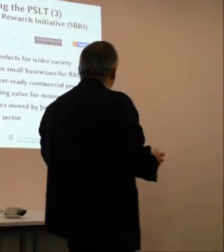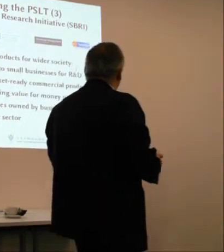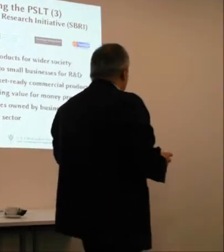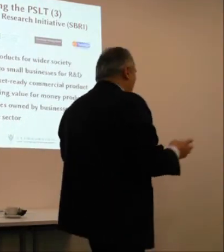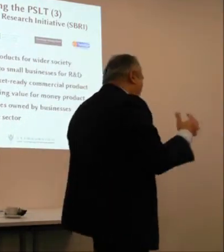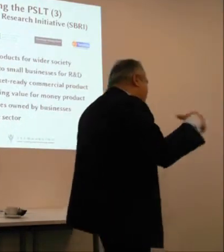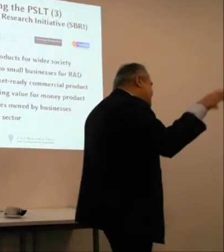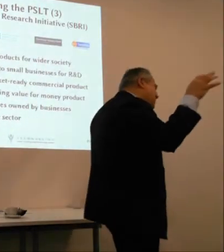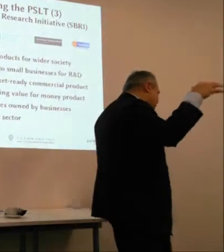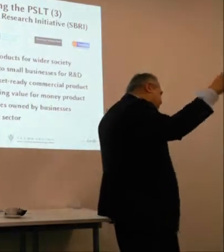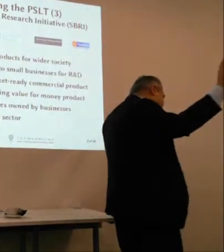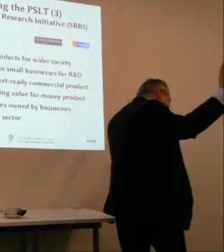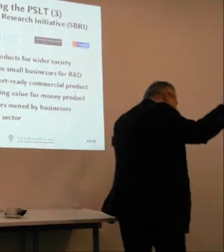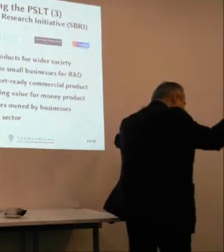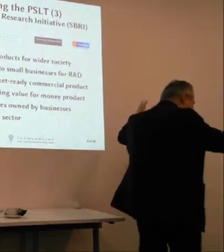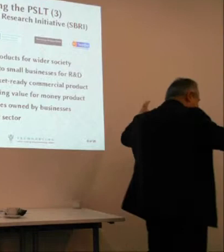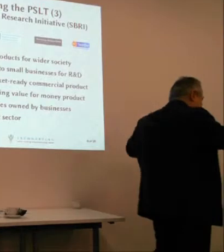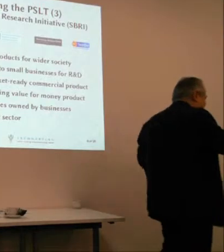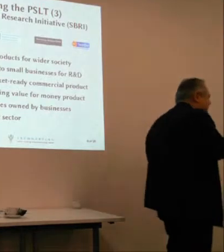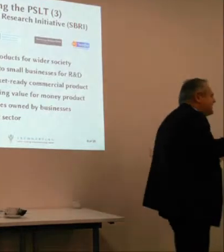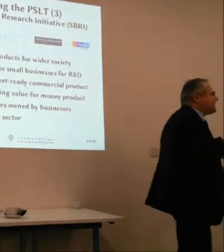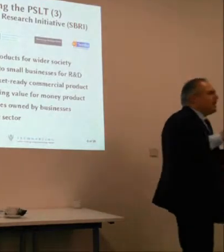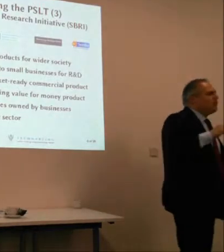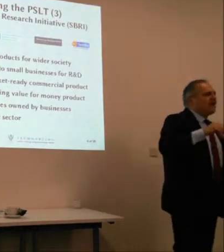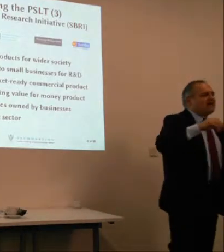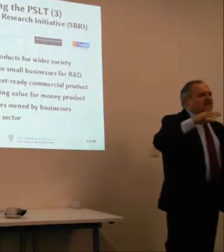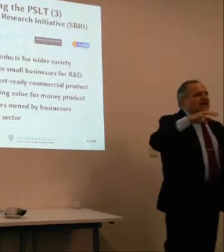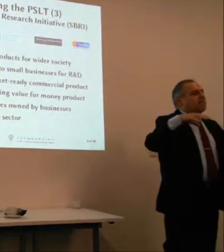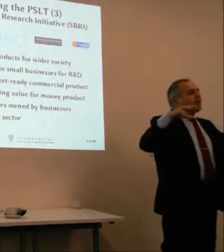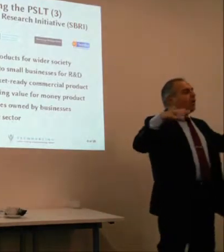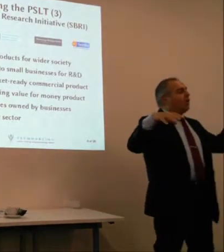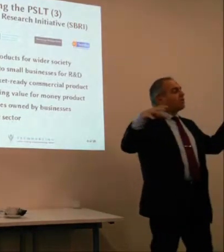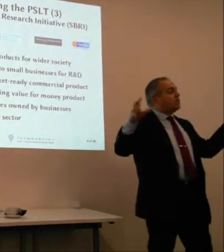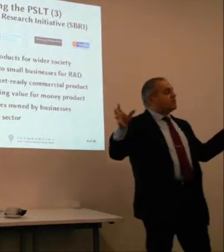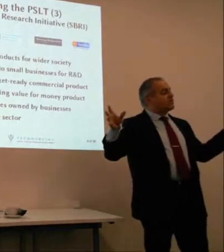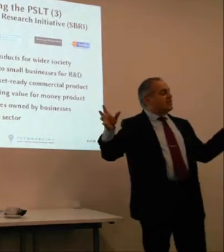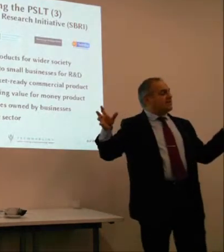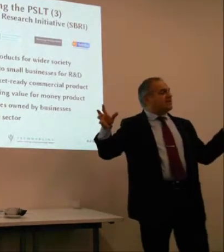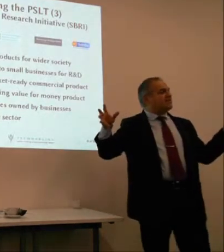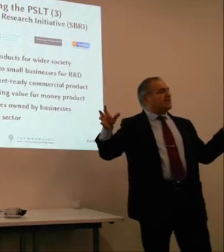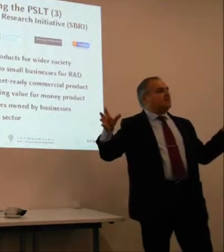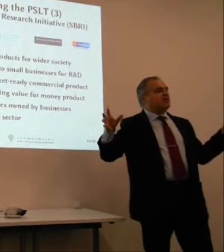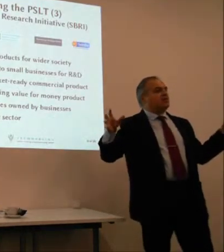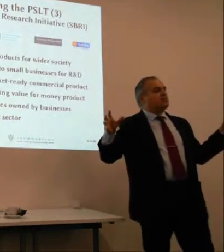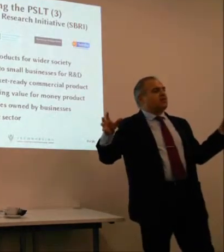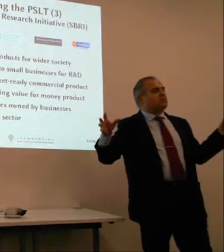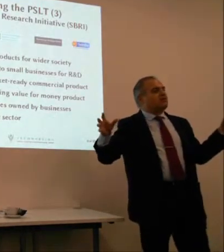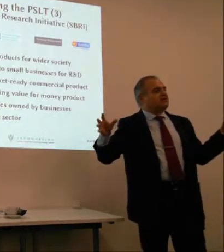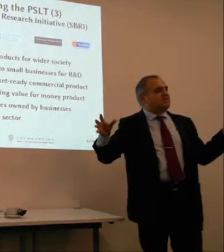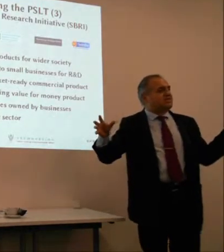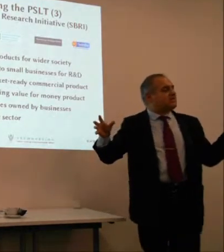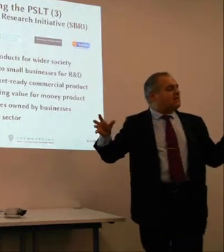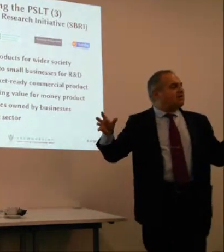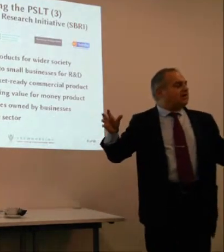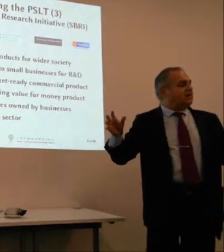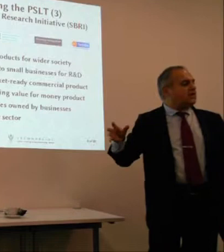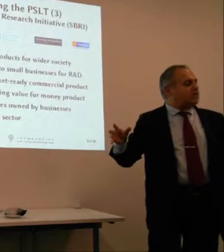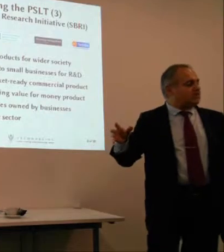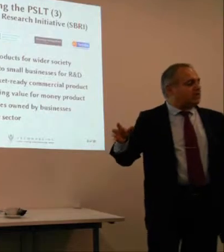with the support of these techniques to have a number of codes that are reserved for small businesses for the industry